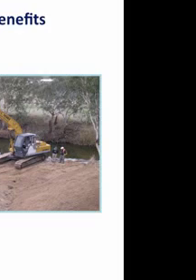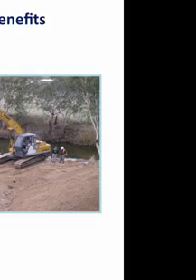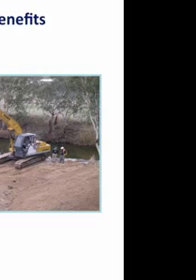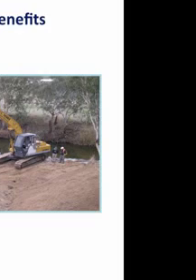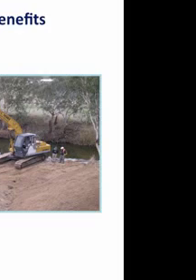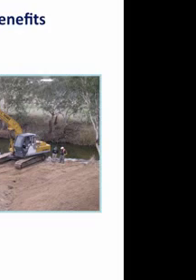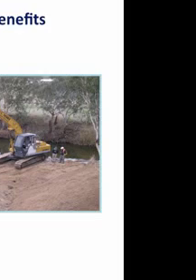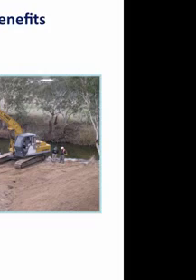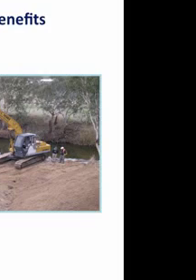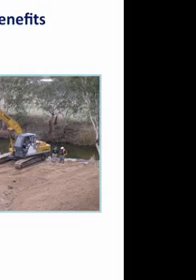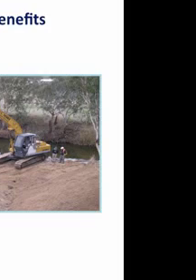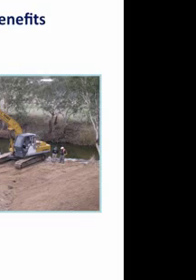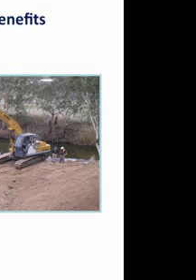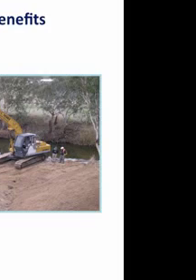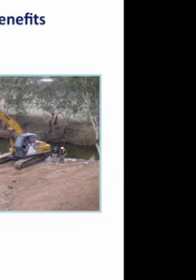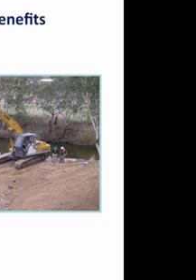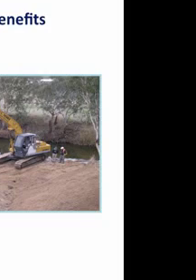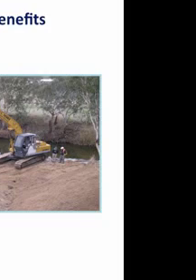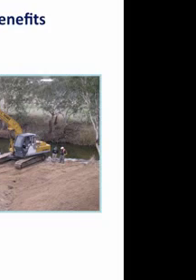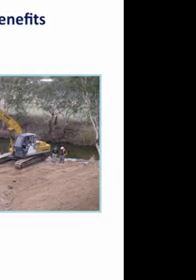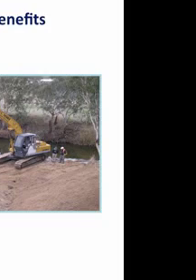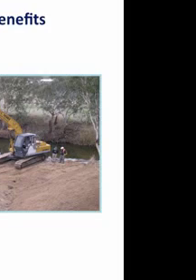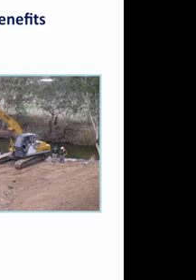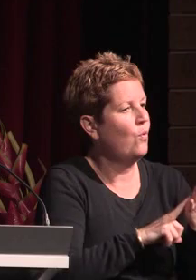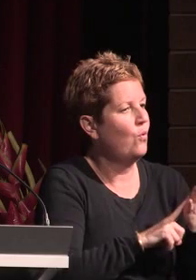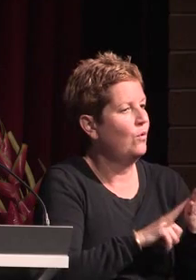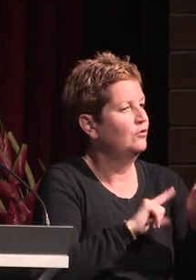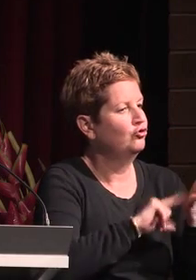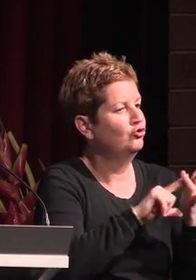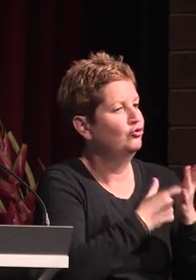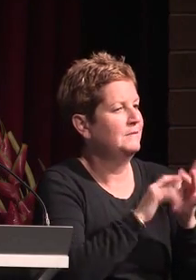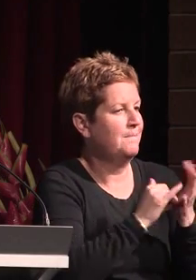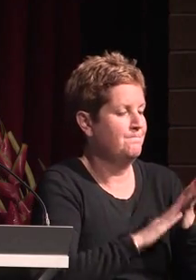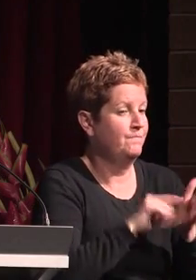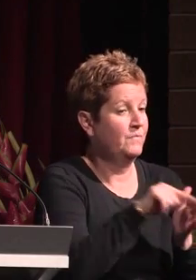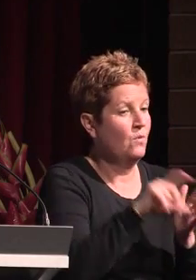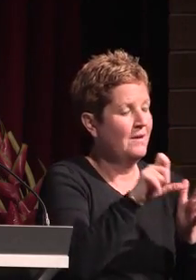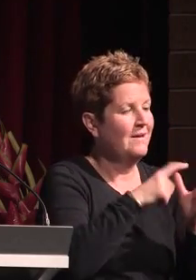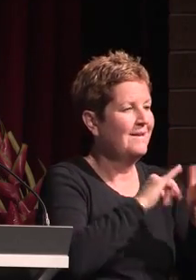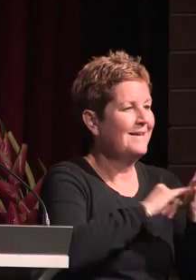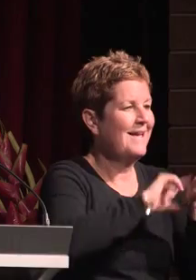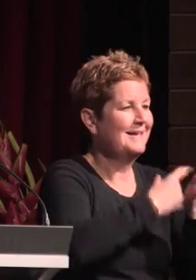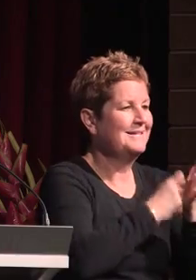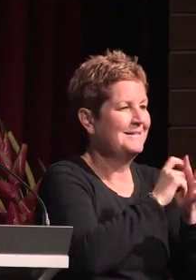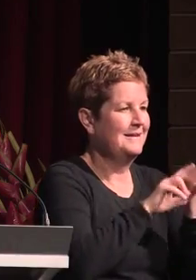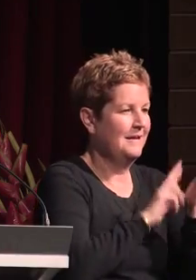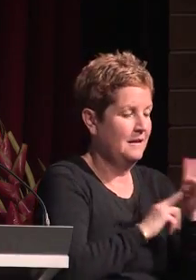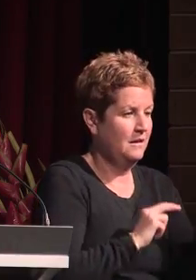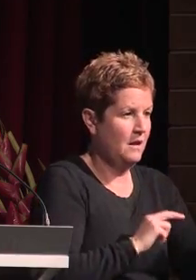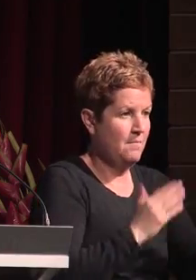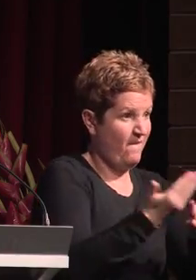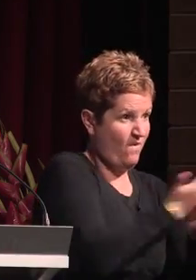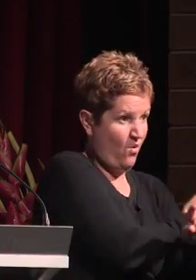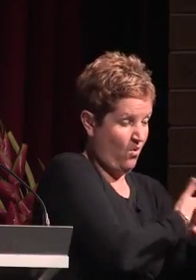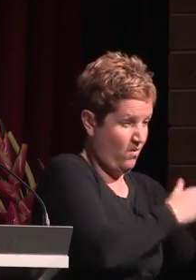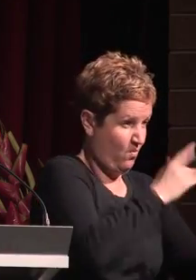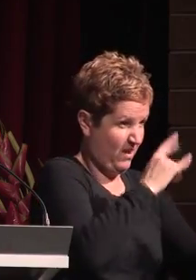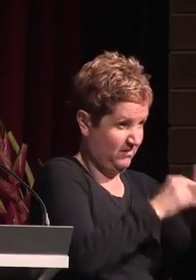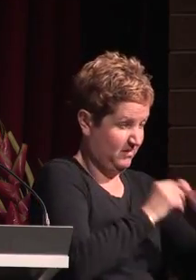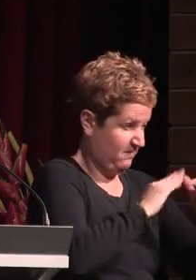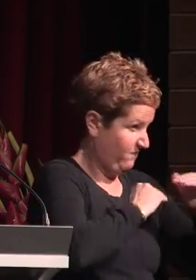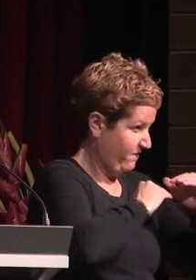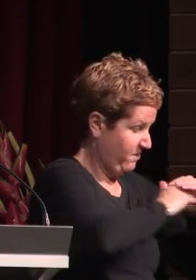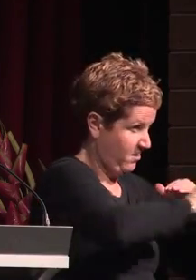also supporting local tourism. So, for example, at Casterton, which was one flat sheet of sand before these works, now